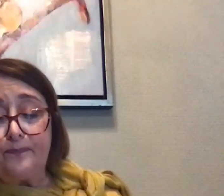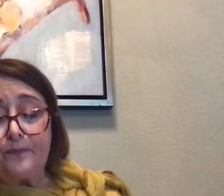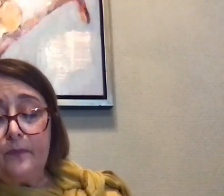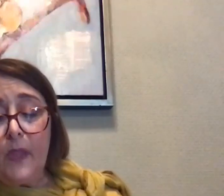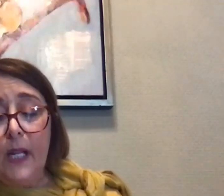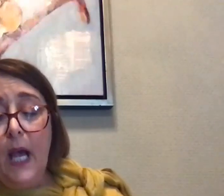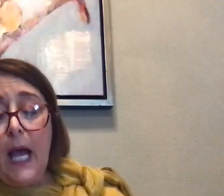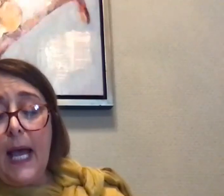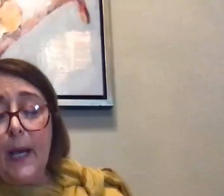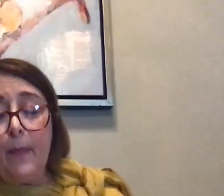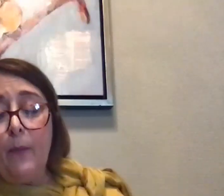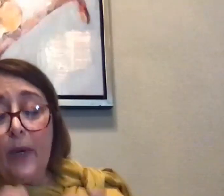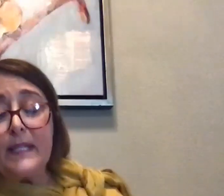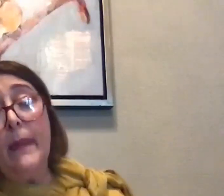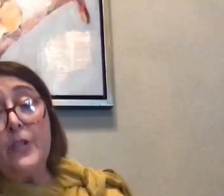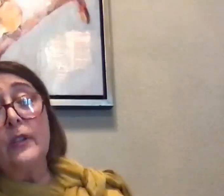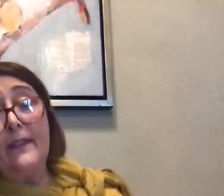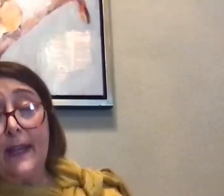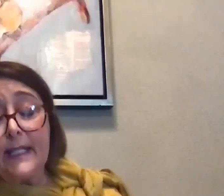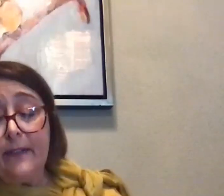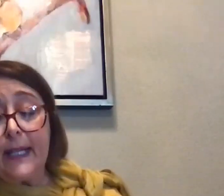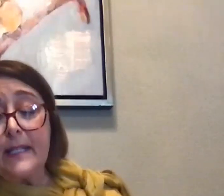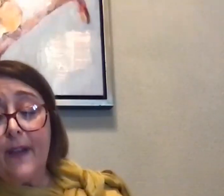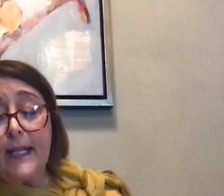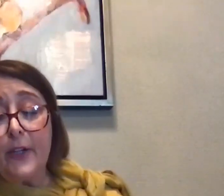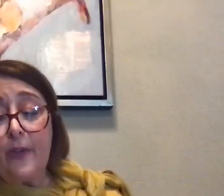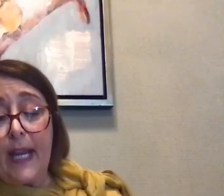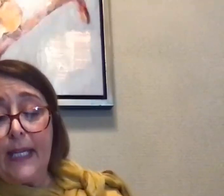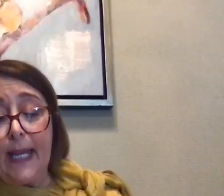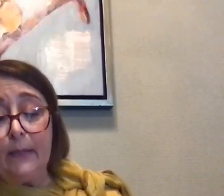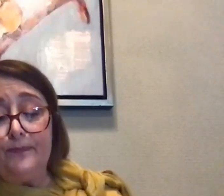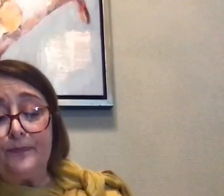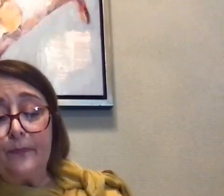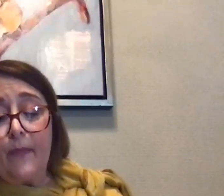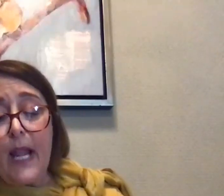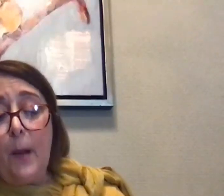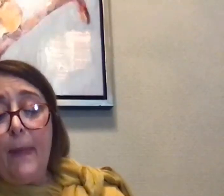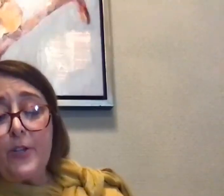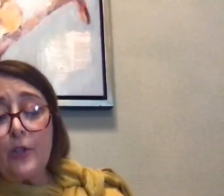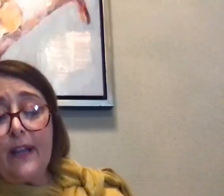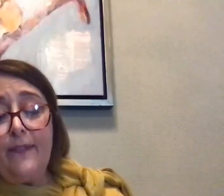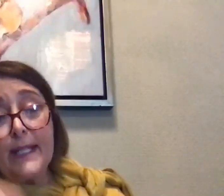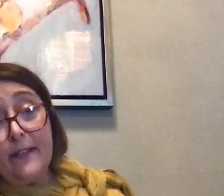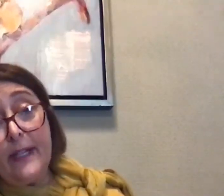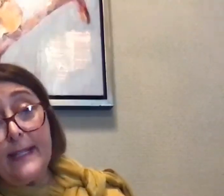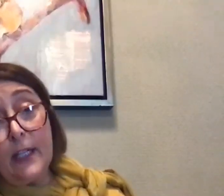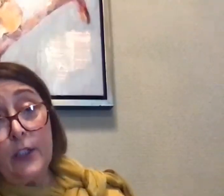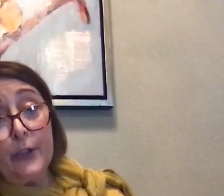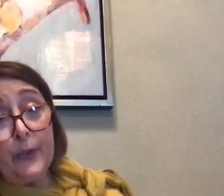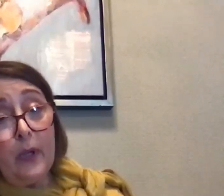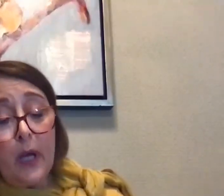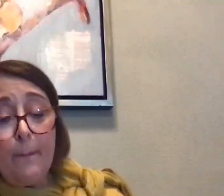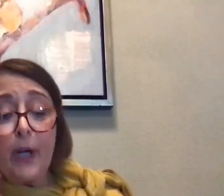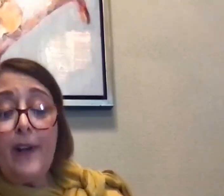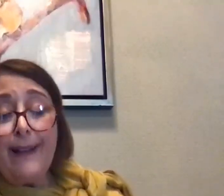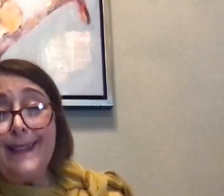provider. And what is a major life activity as defined under the ADA? Major life activities